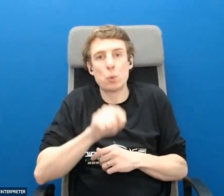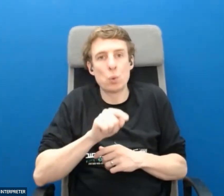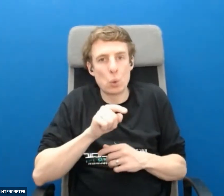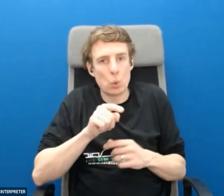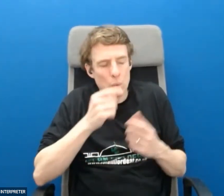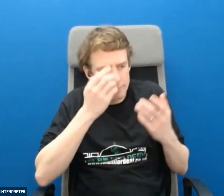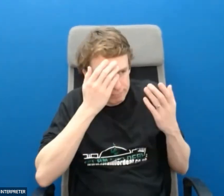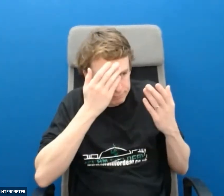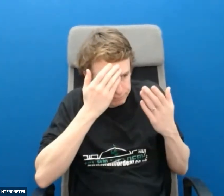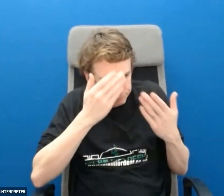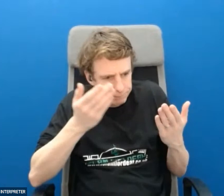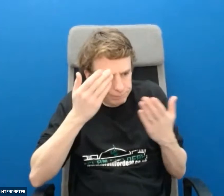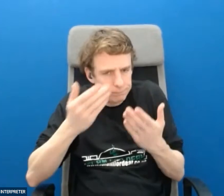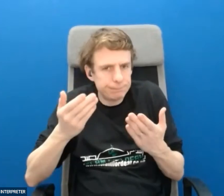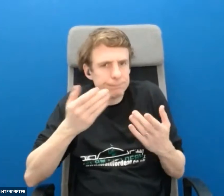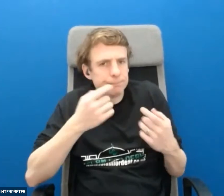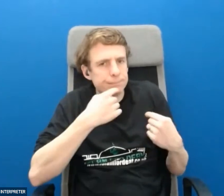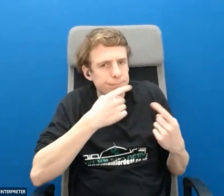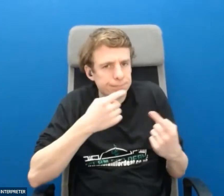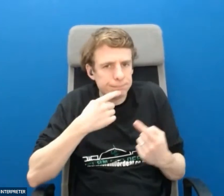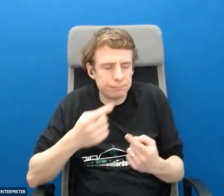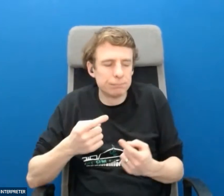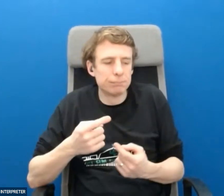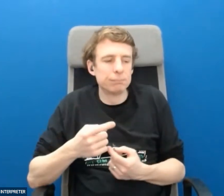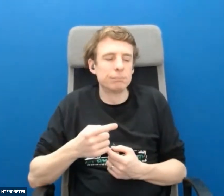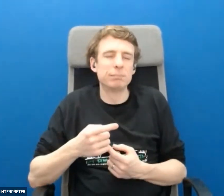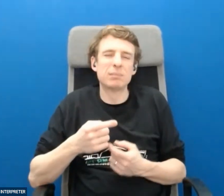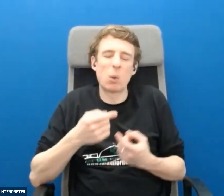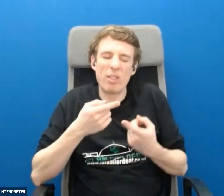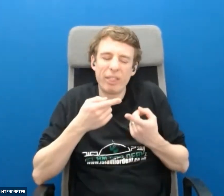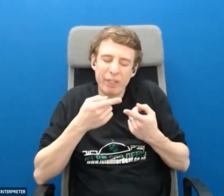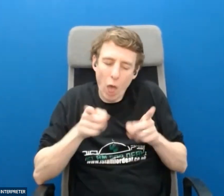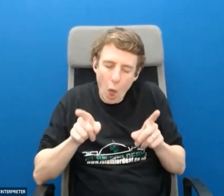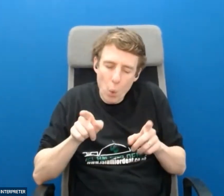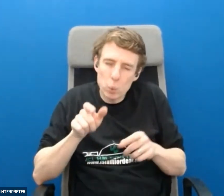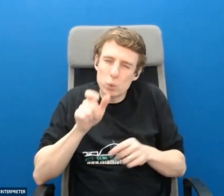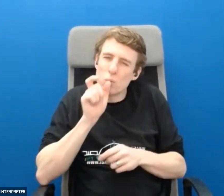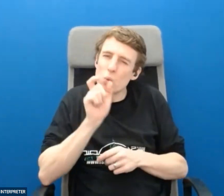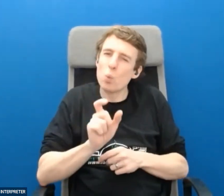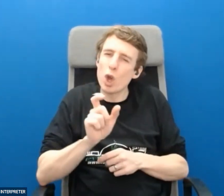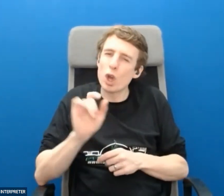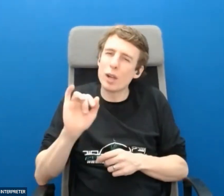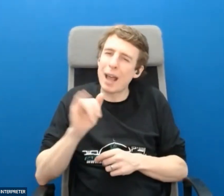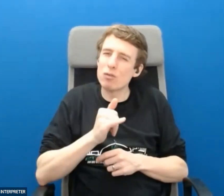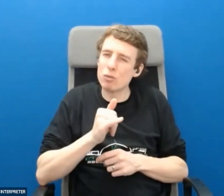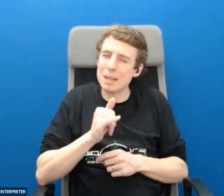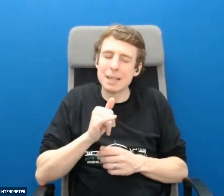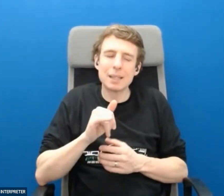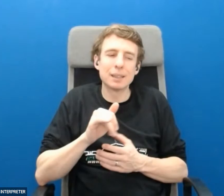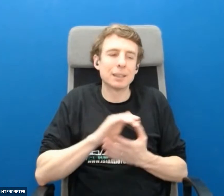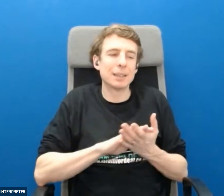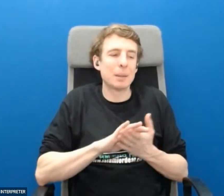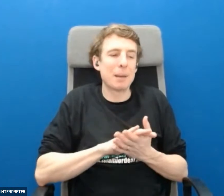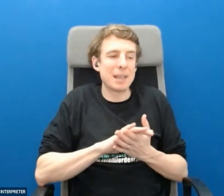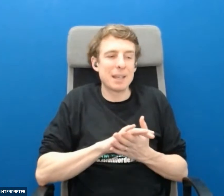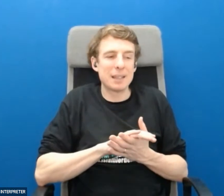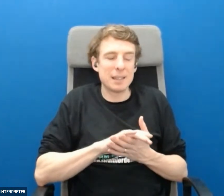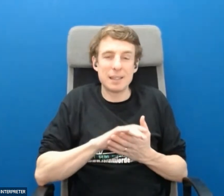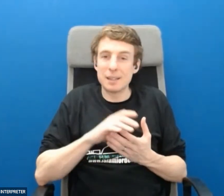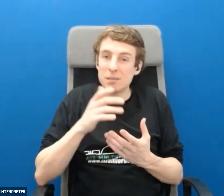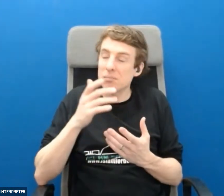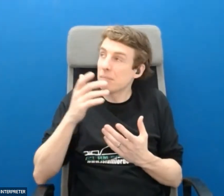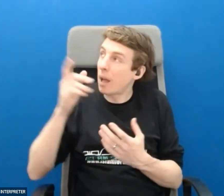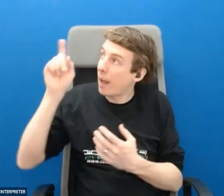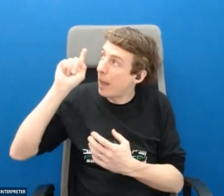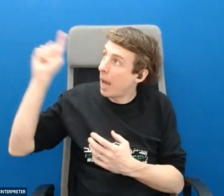term, and it encompasses anything that is called upon other than Allah the Most High, whether